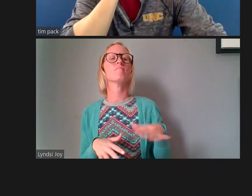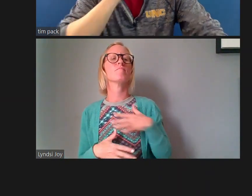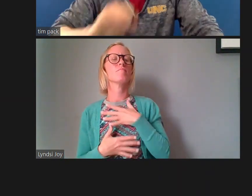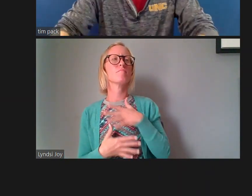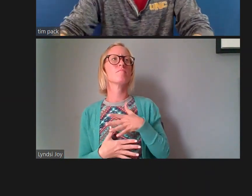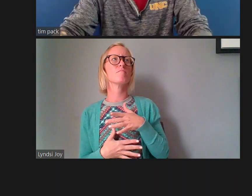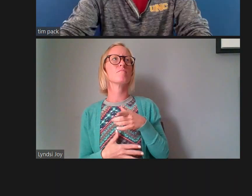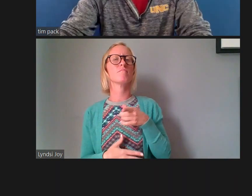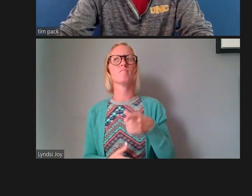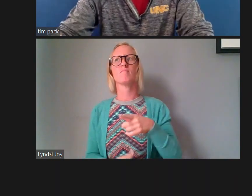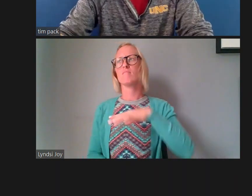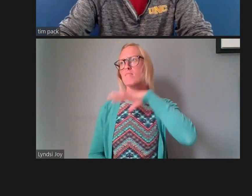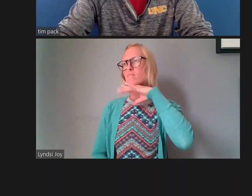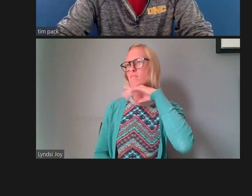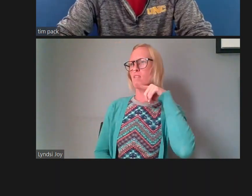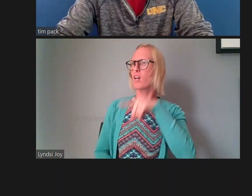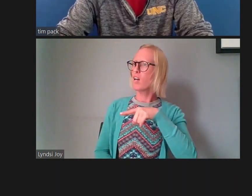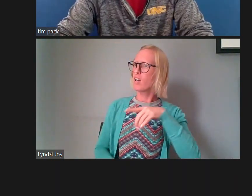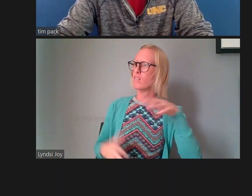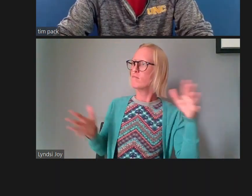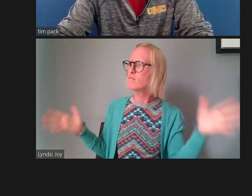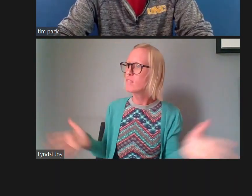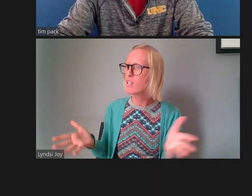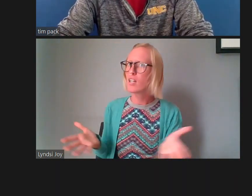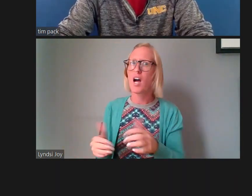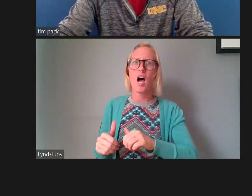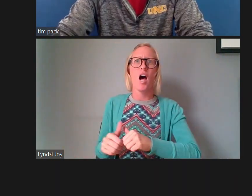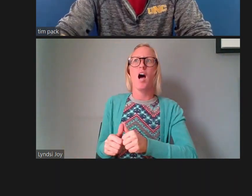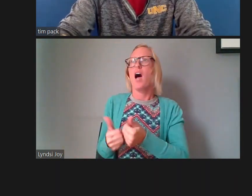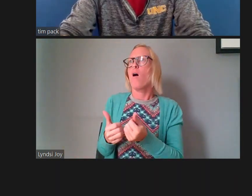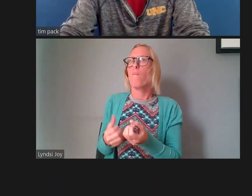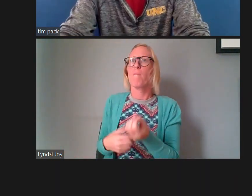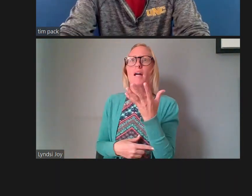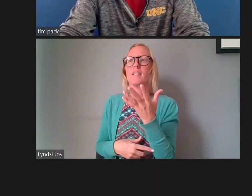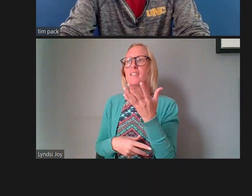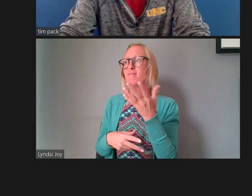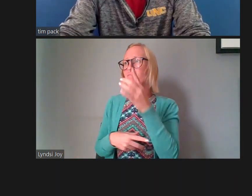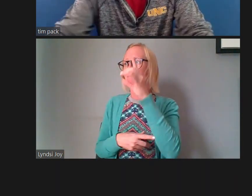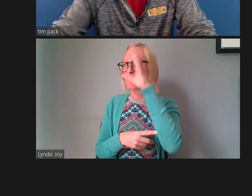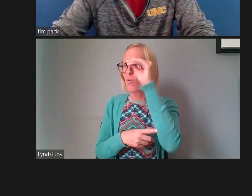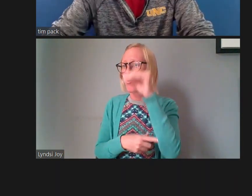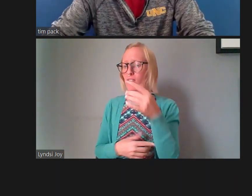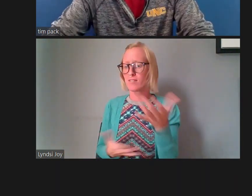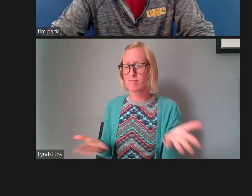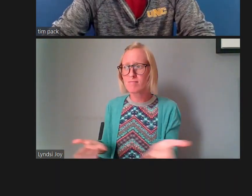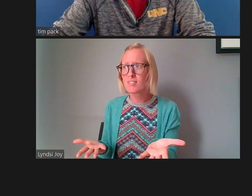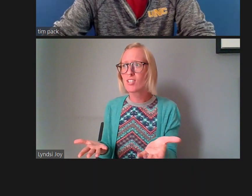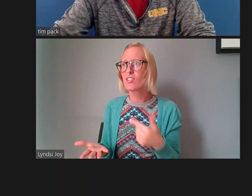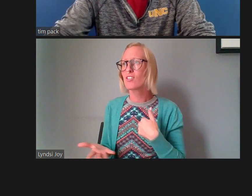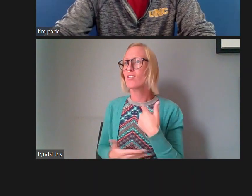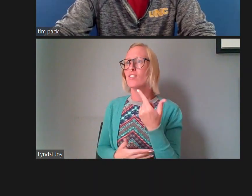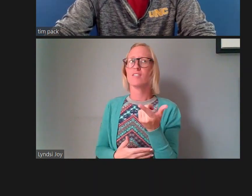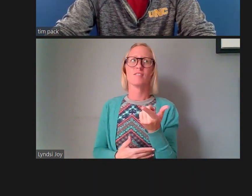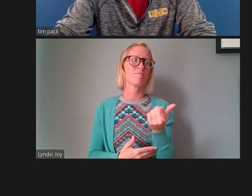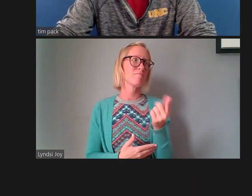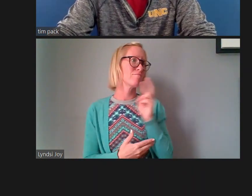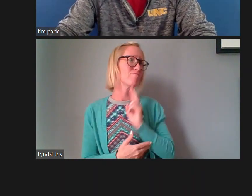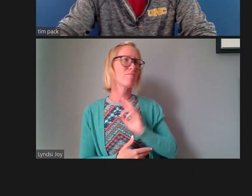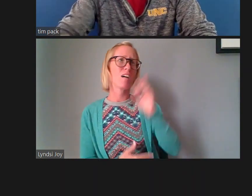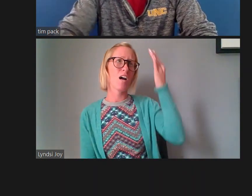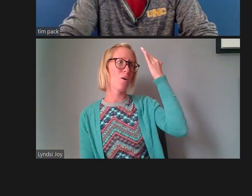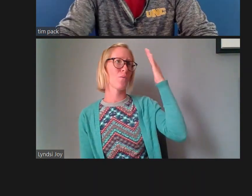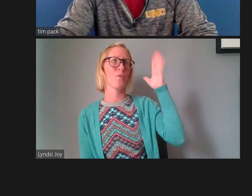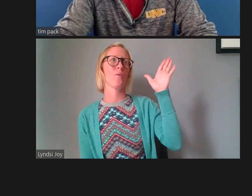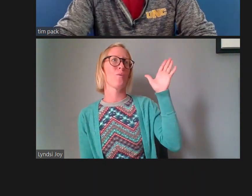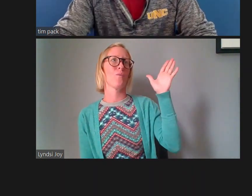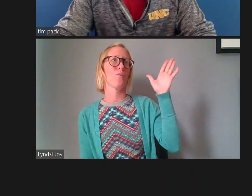Piggy insisted. How many of us are there? Ralph came forward and stood by Piggy. I don't know.